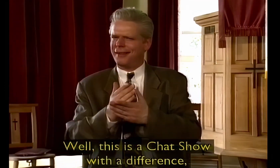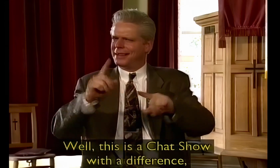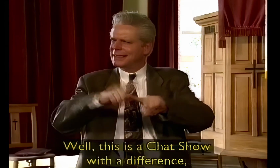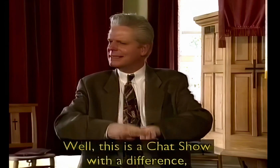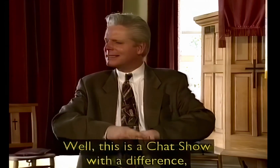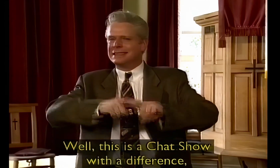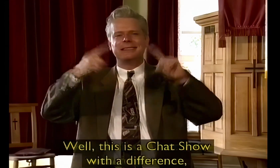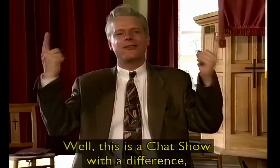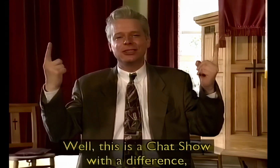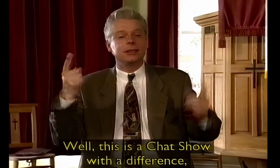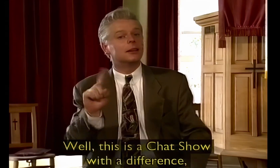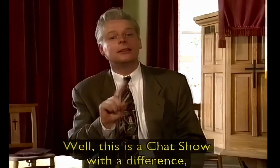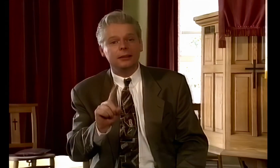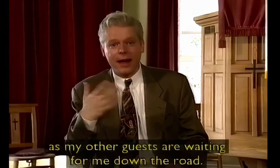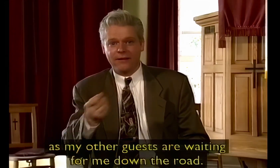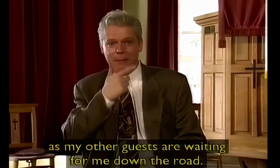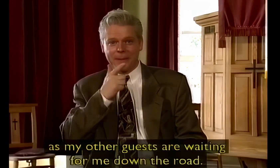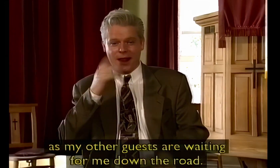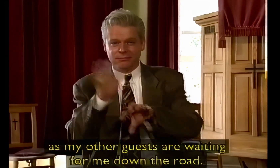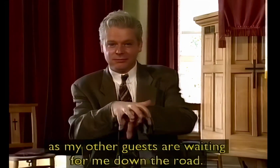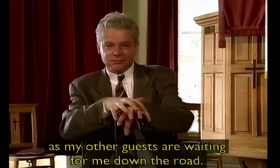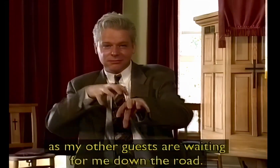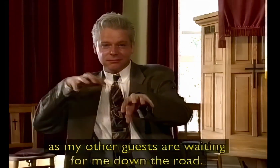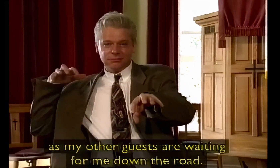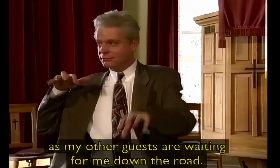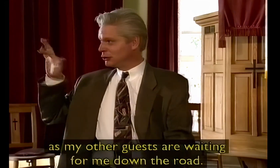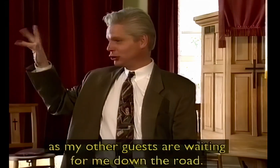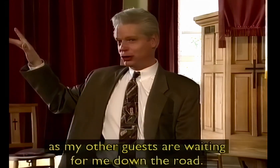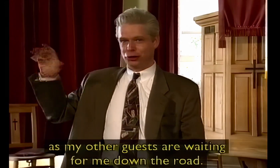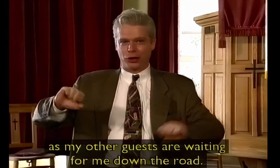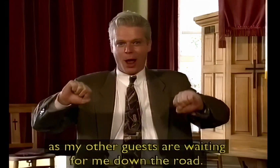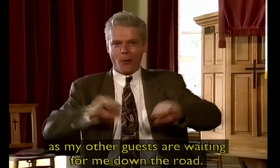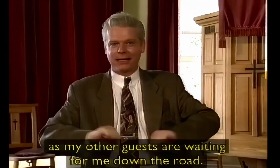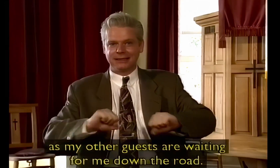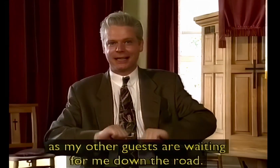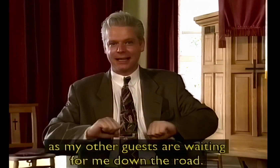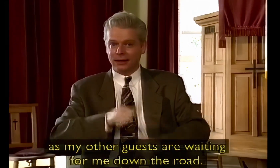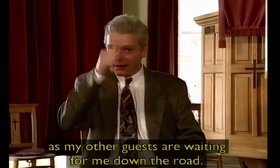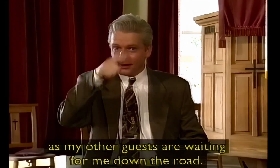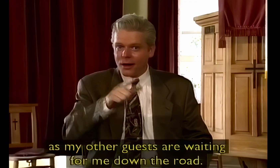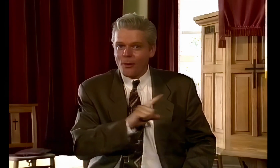Well, this is a chat show with a difference, as my other guests are waiting for me down the road.